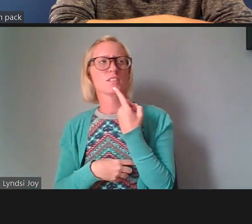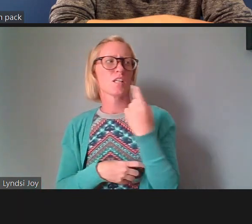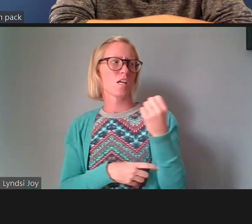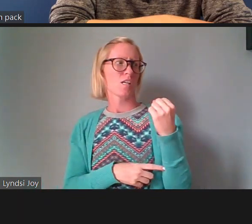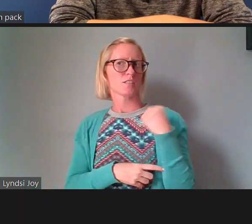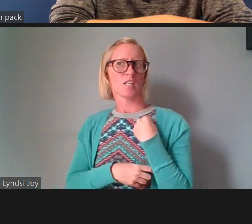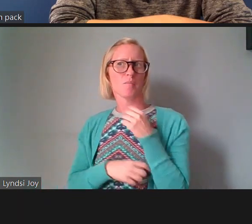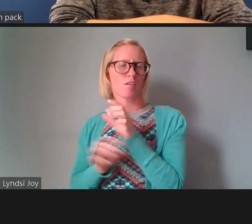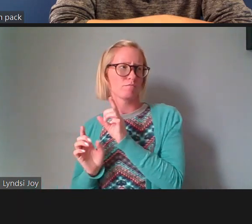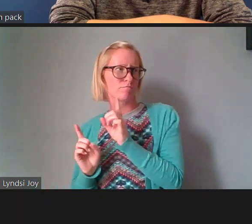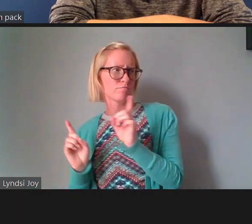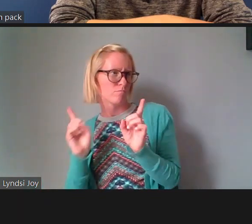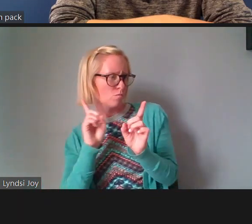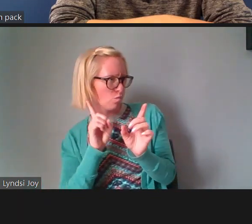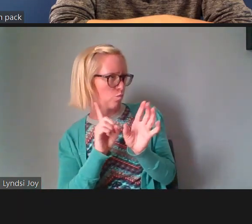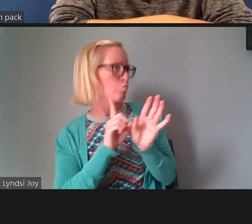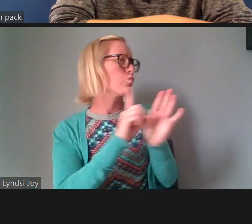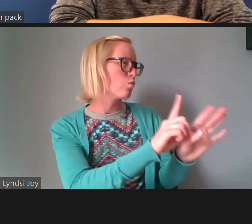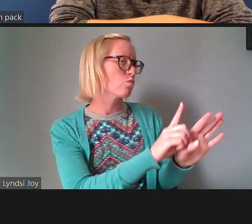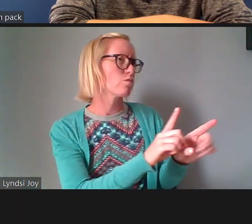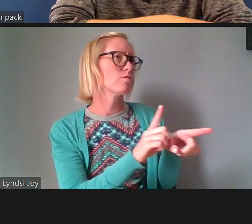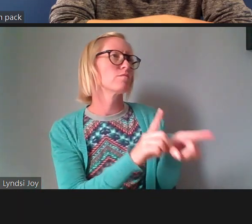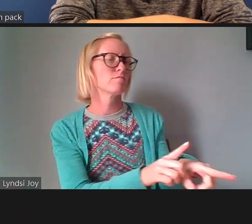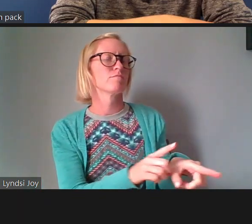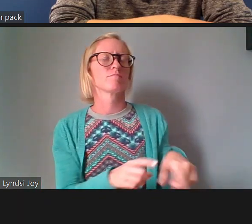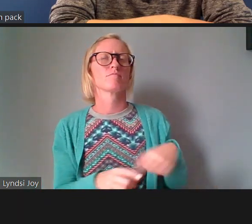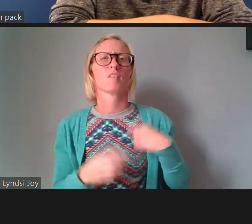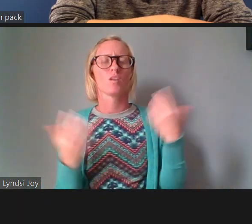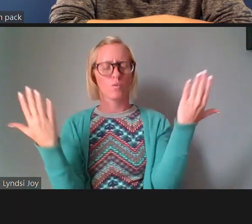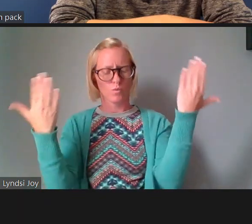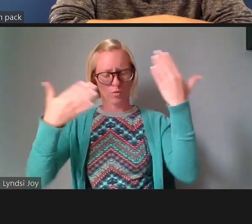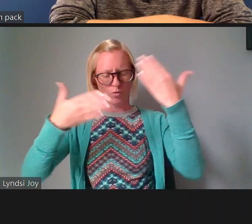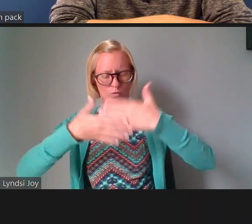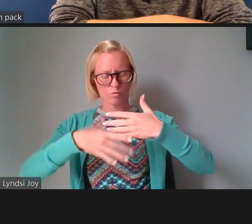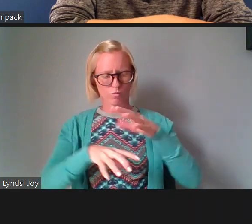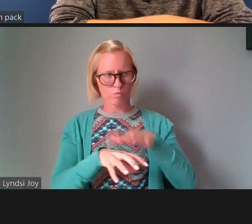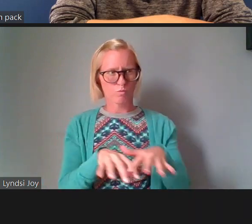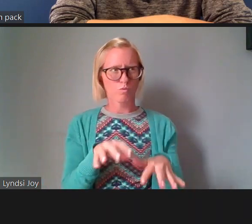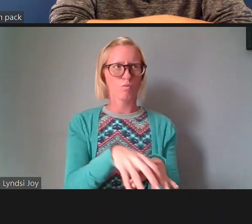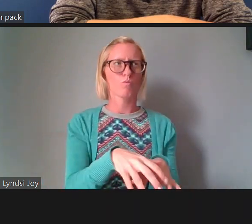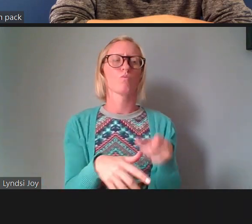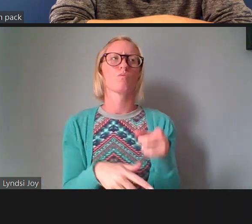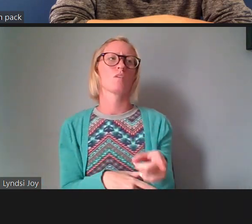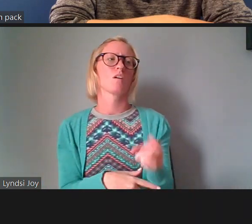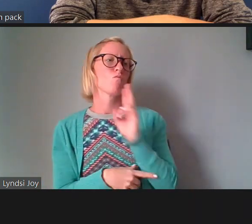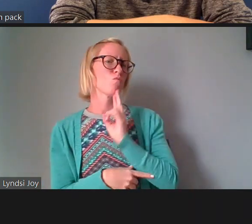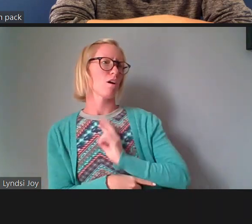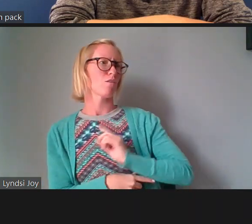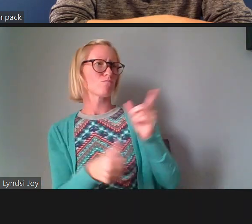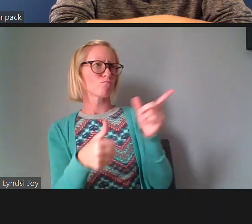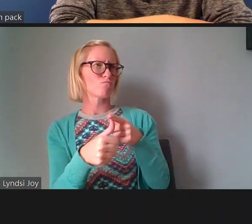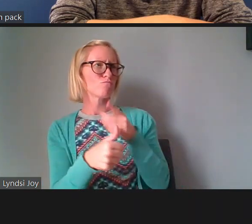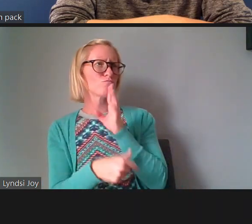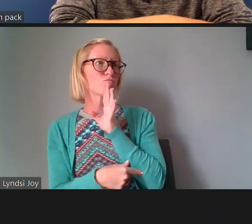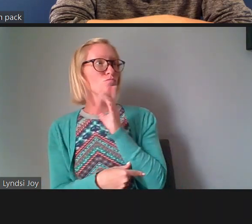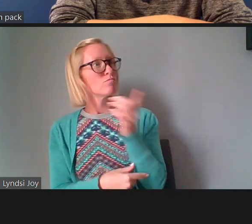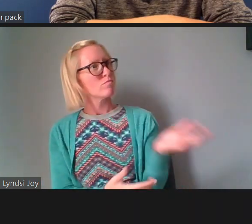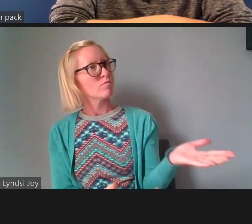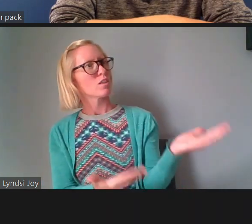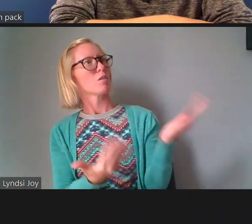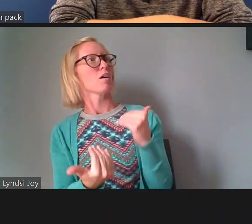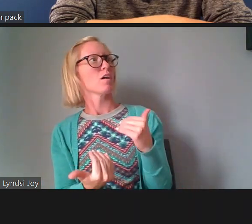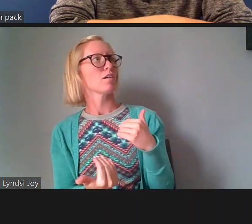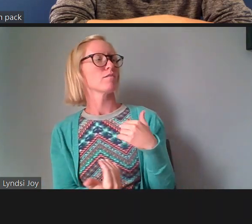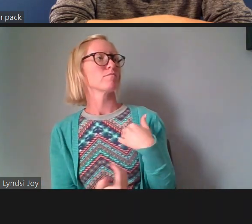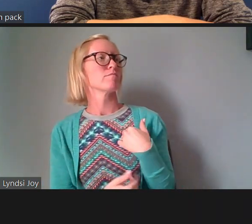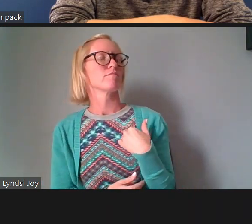were a happy, heaving pile in the underdusk. When they had fallen apart, Ralph spoke first. "Got to get on." The